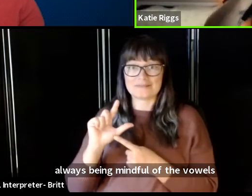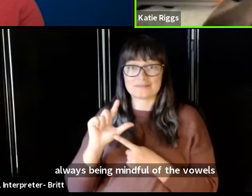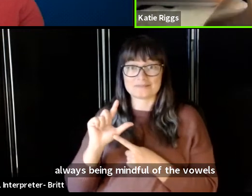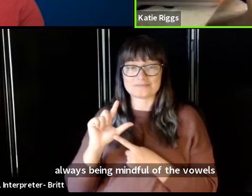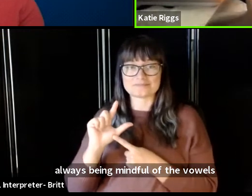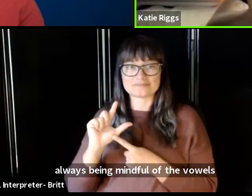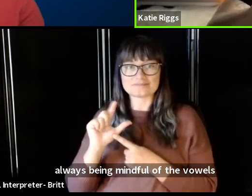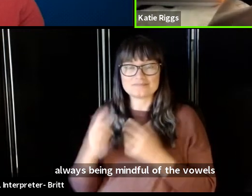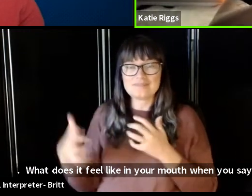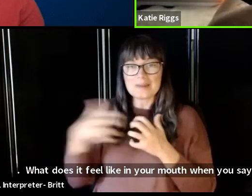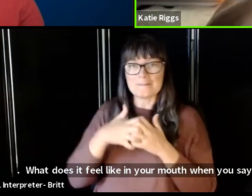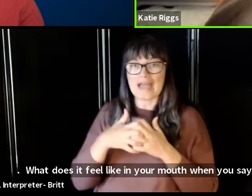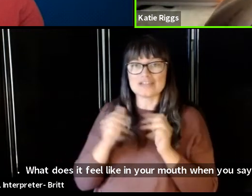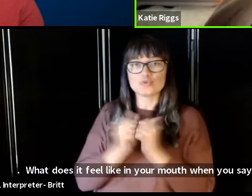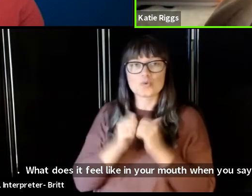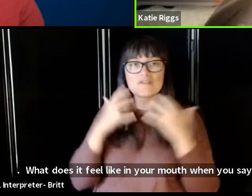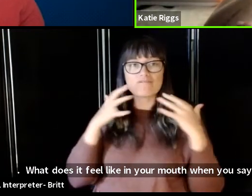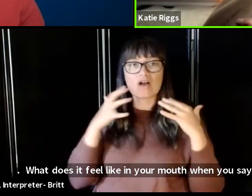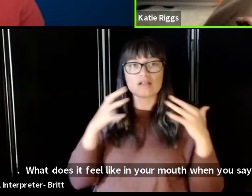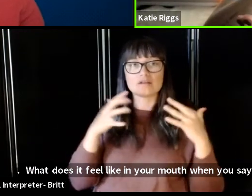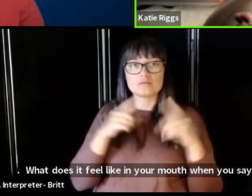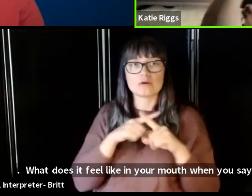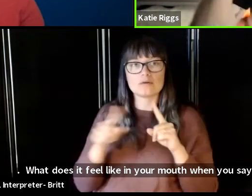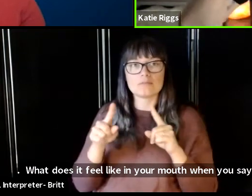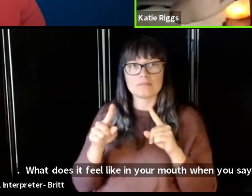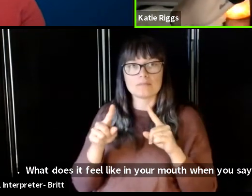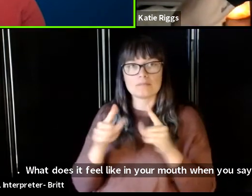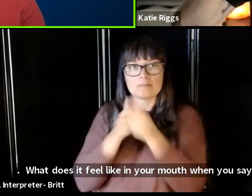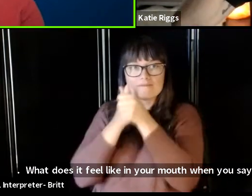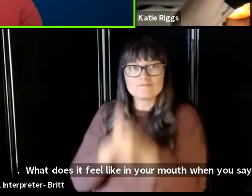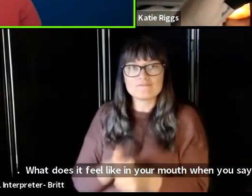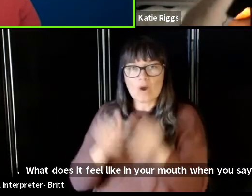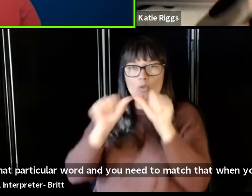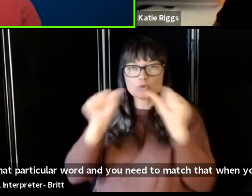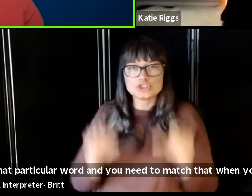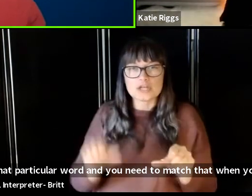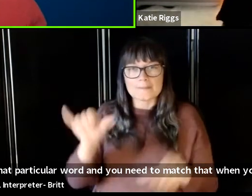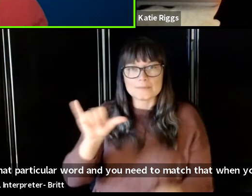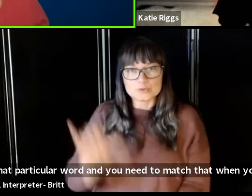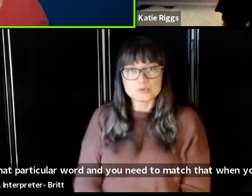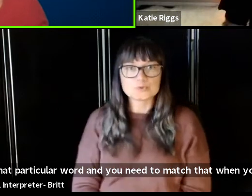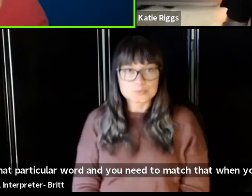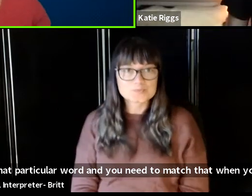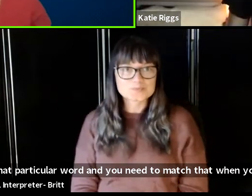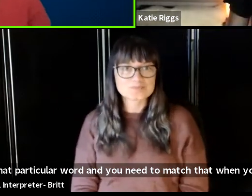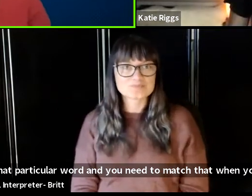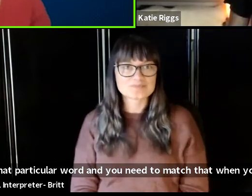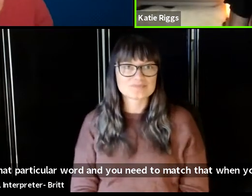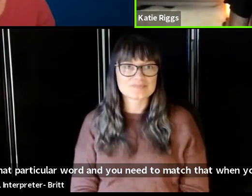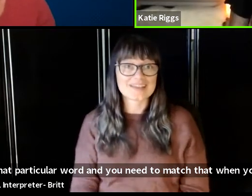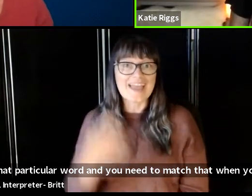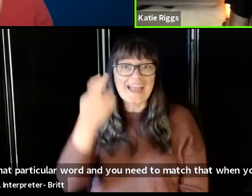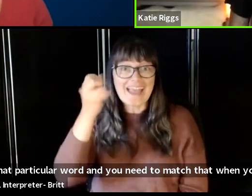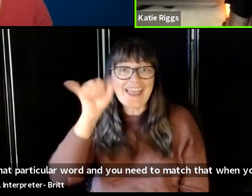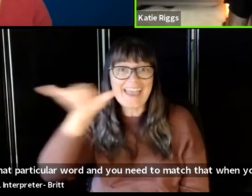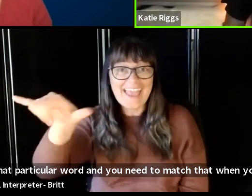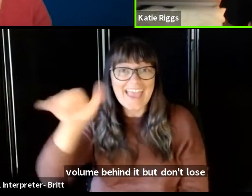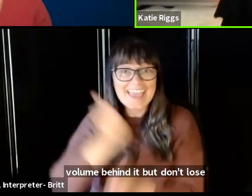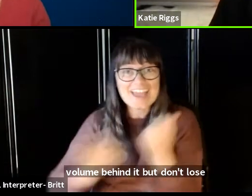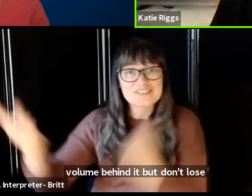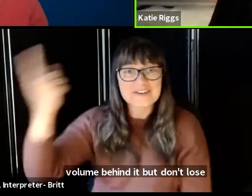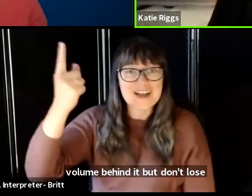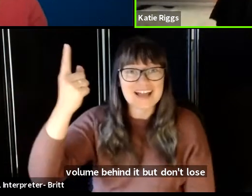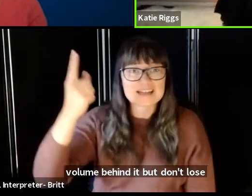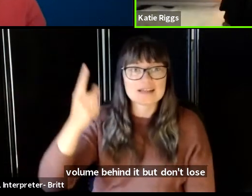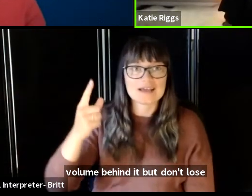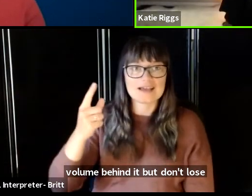put volume behind it, but don't lose your shape. Does that make sense? Yes, that's great. So if it's like, hey, everybody,